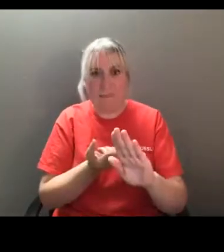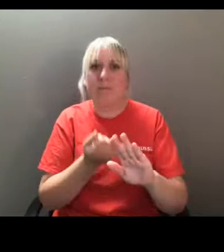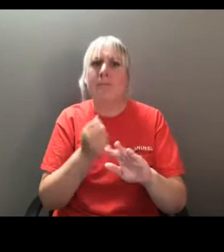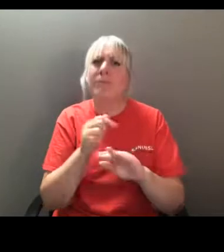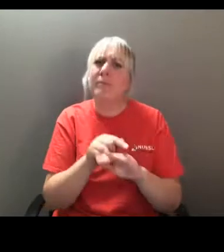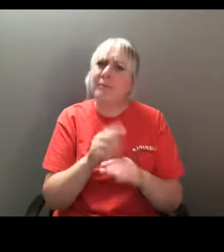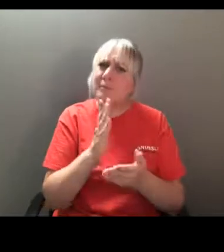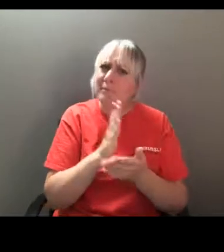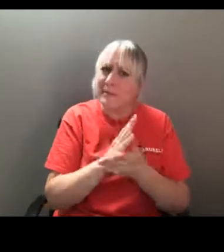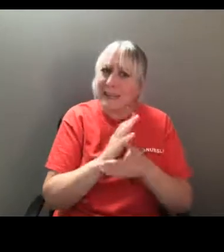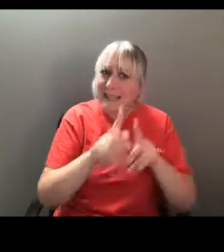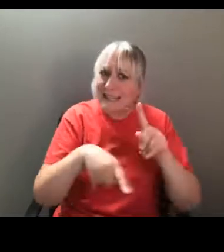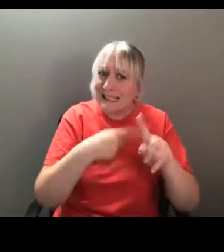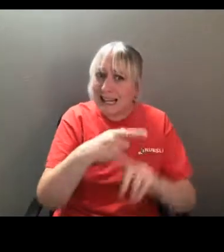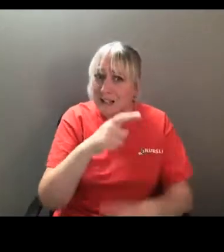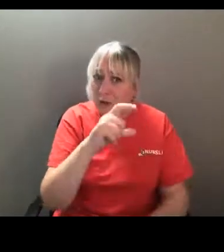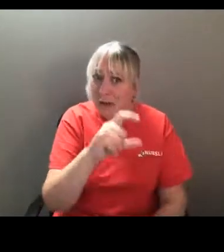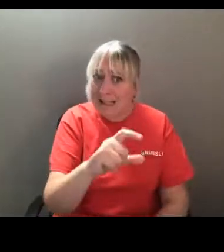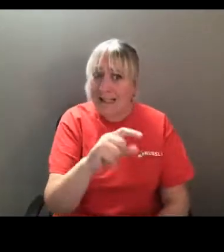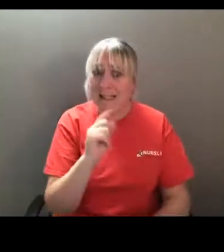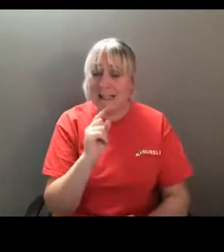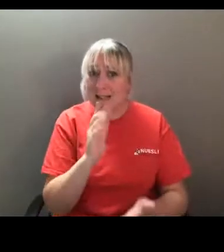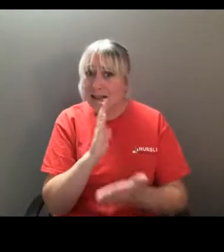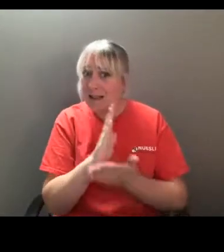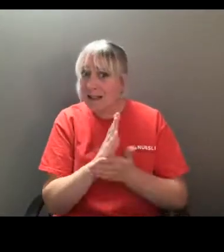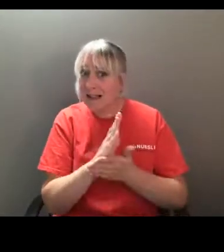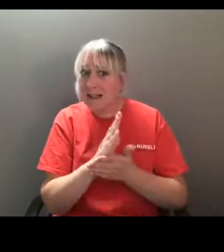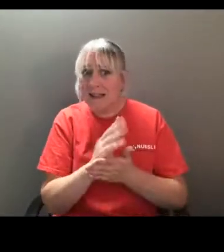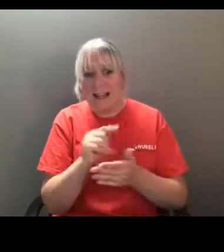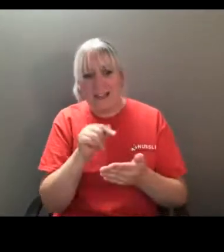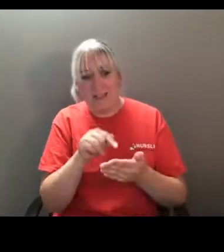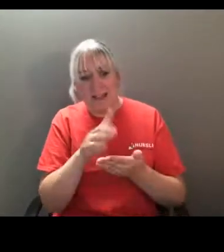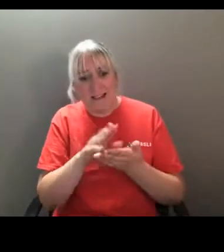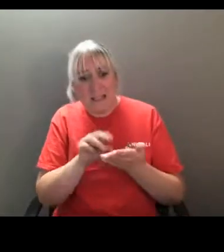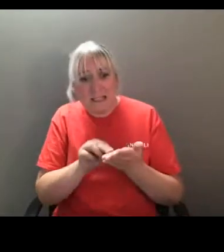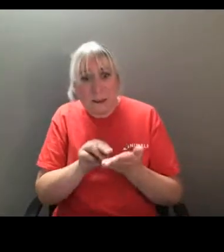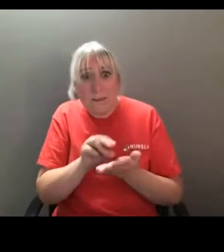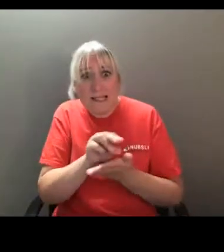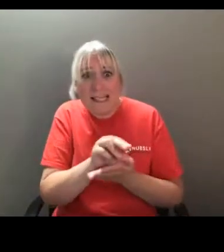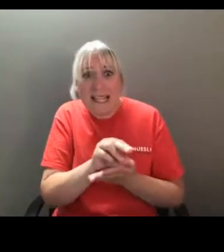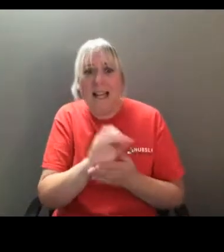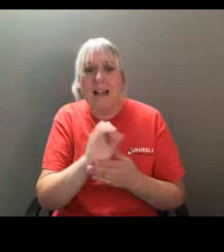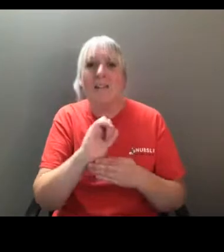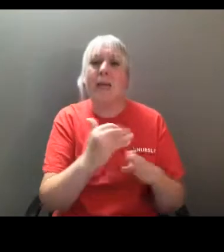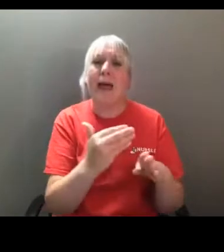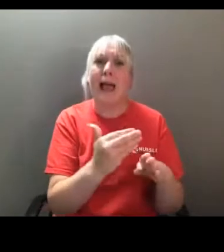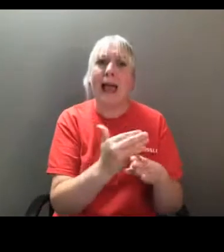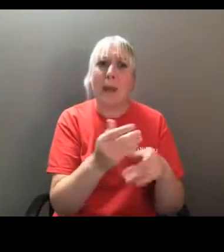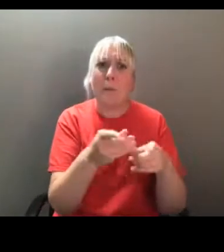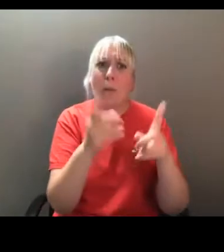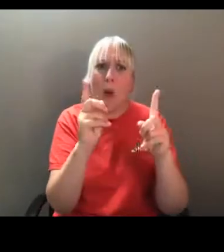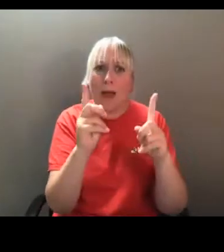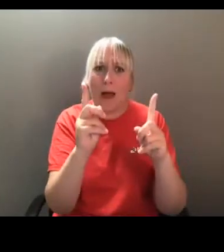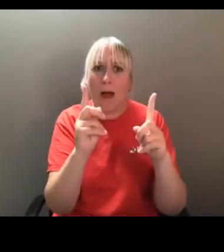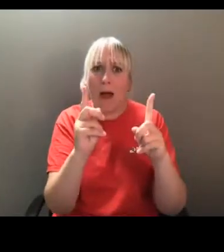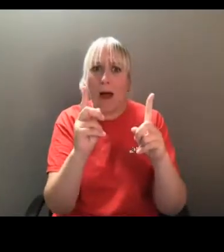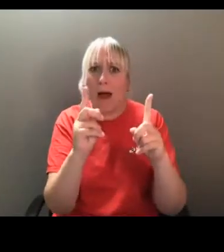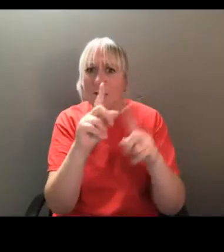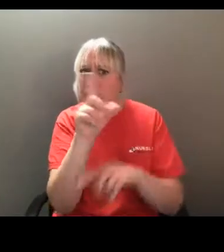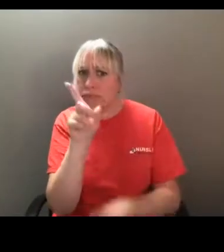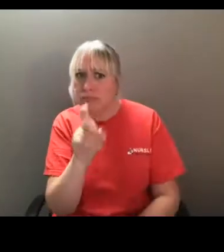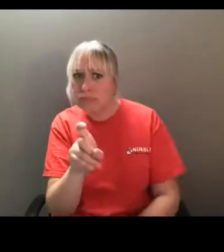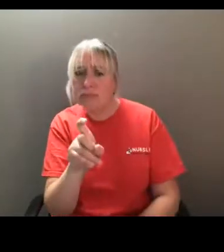is it a subsidy for their employer, or is it a Is it a subsidy for the